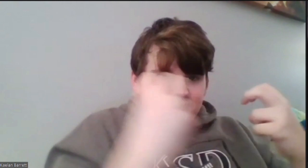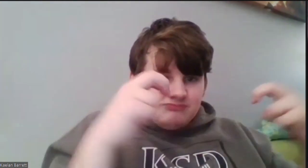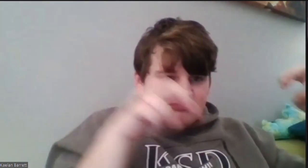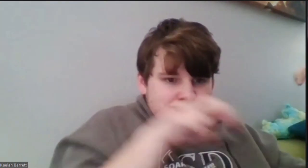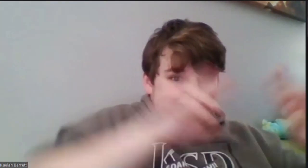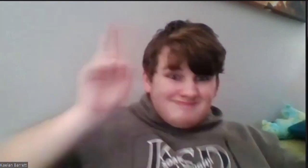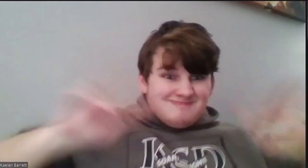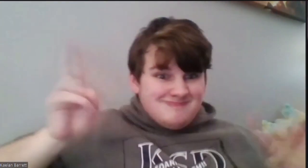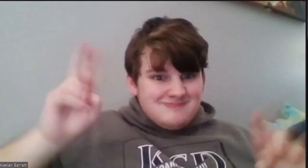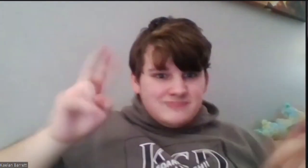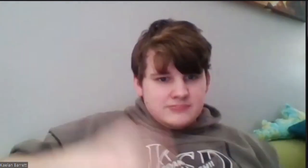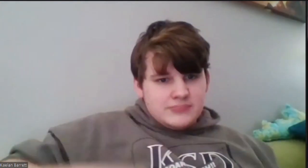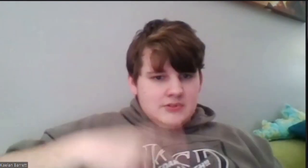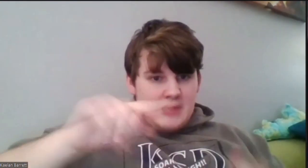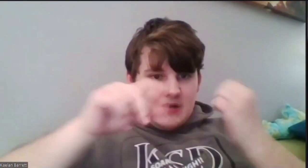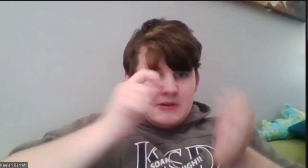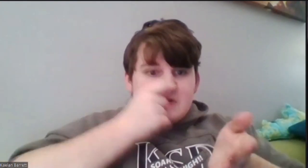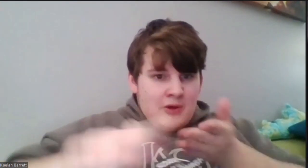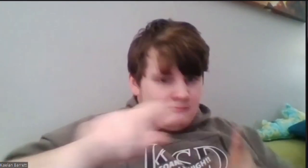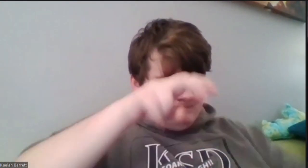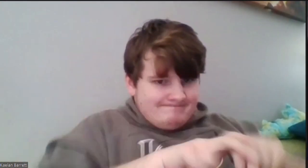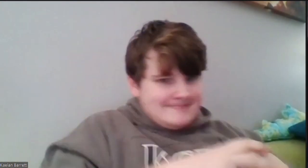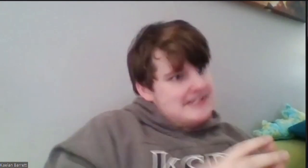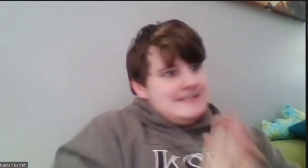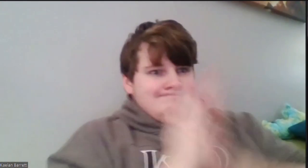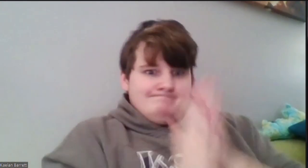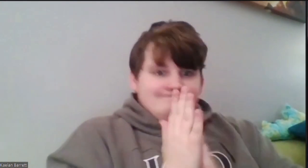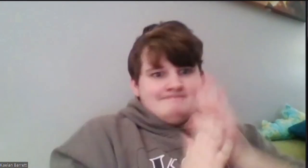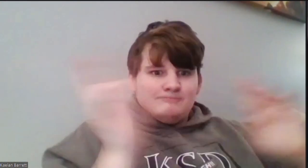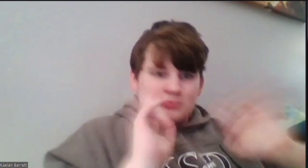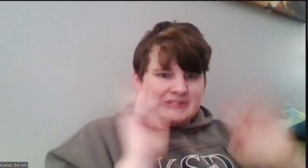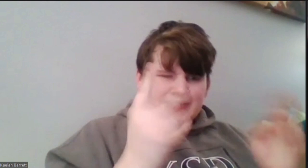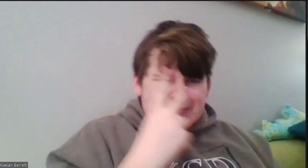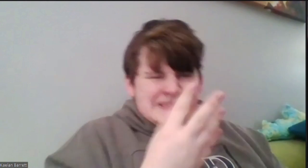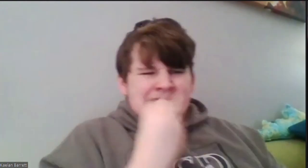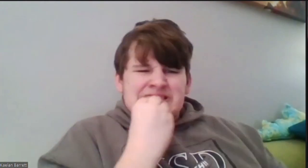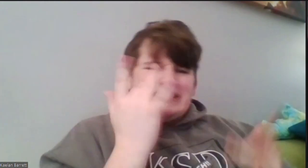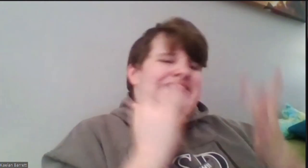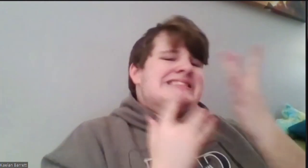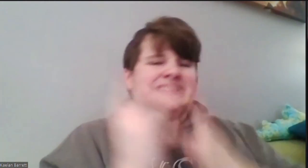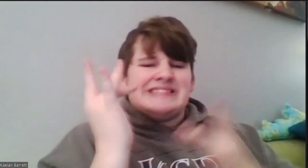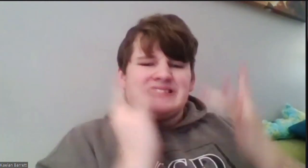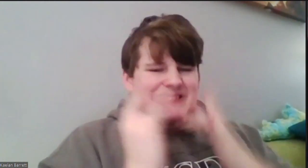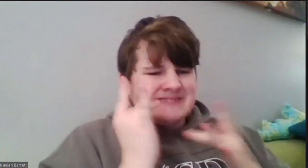And his family's sitting around there. And they're ready. And there his assistant is. They're ready to